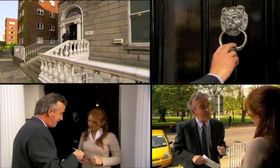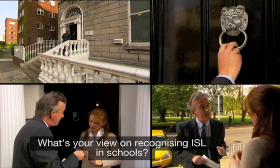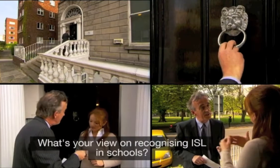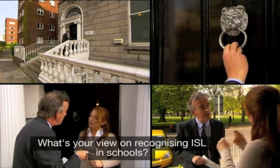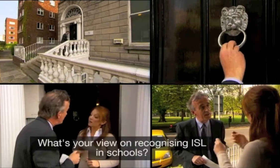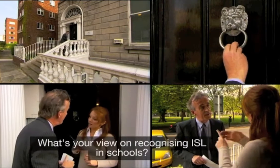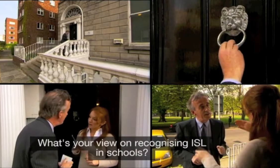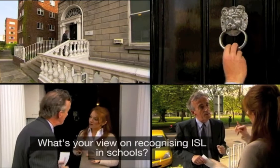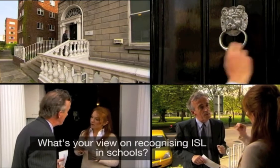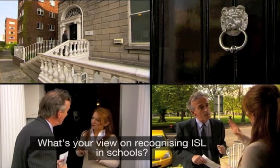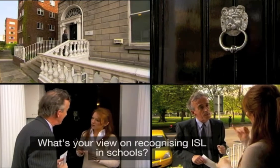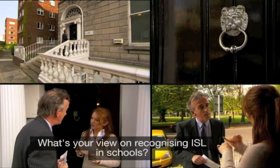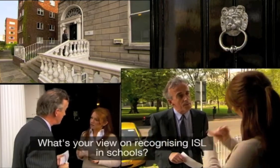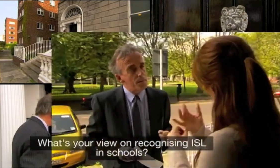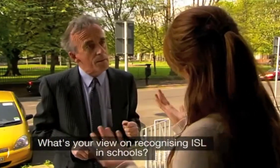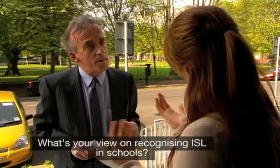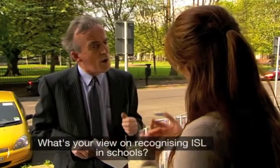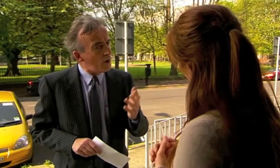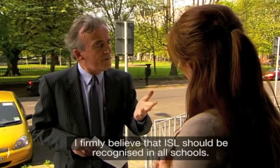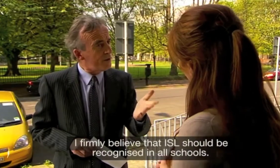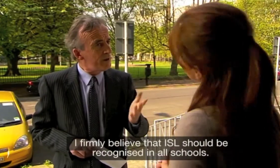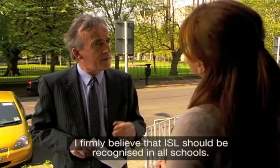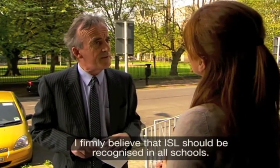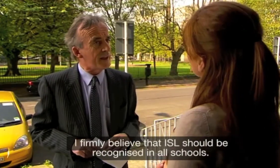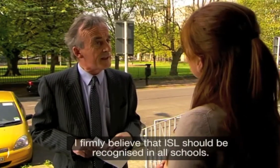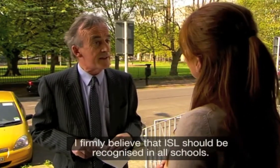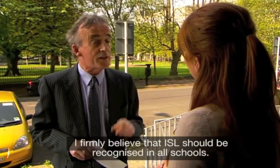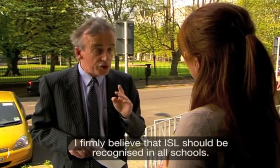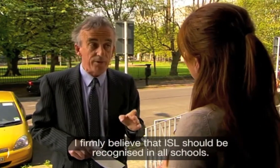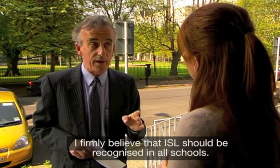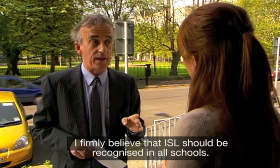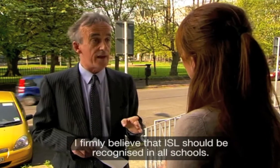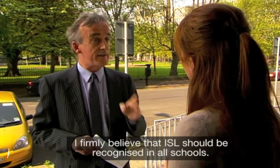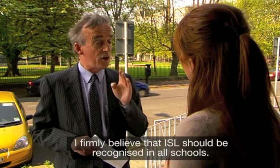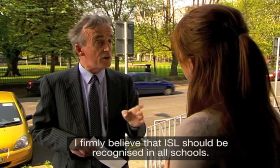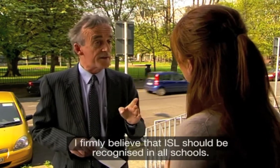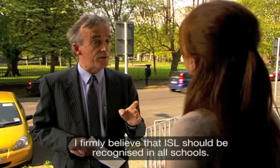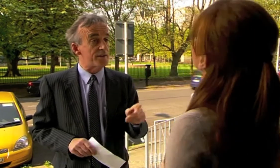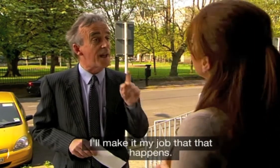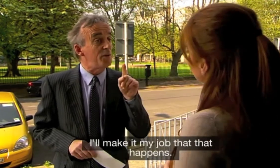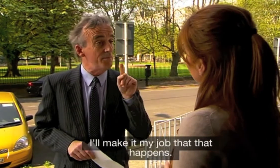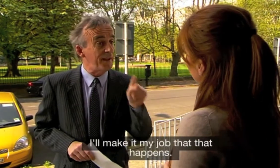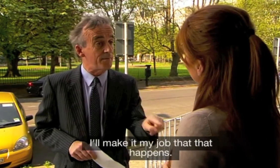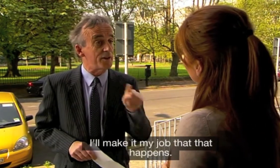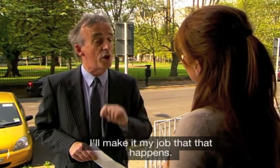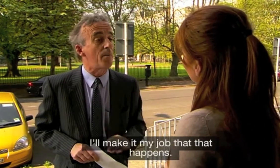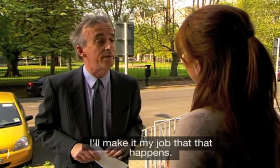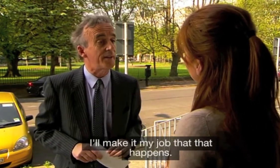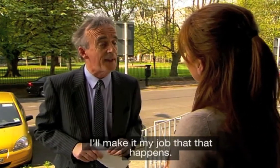What's your view on recognising ISL in the schools? Oh, I firmly believe that ISL should be recognised in all the schools, and I'm going to make it my job that